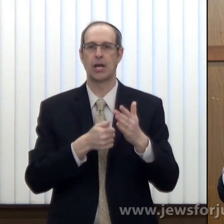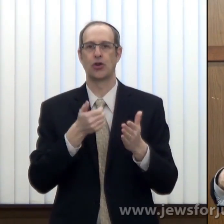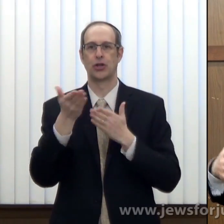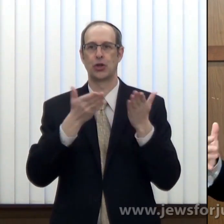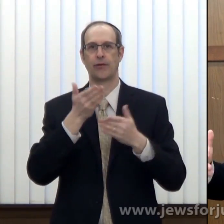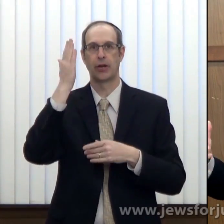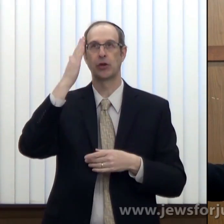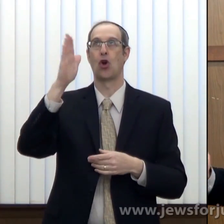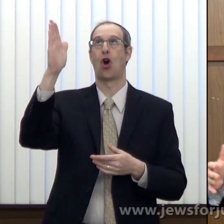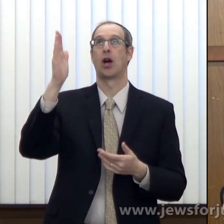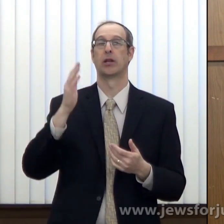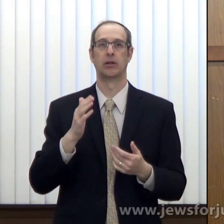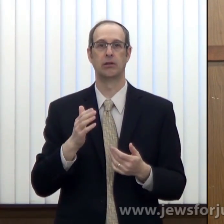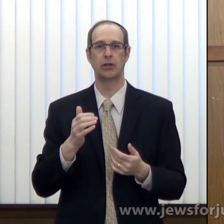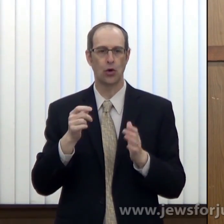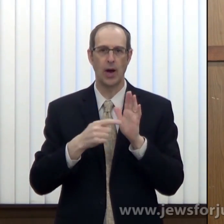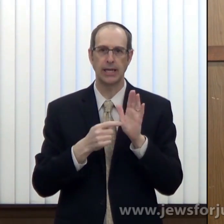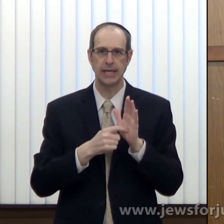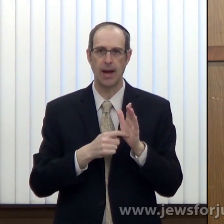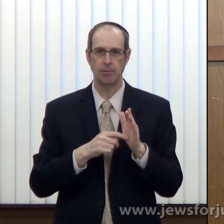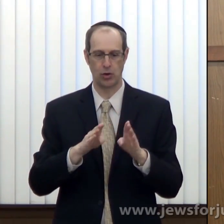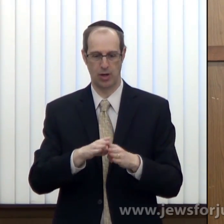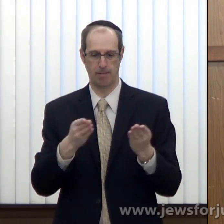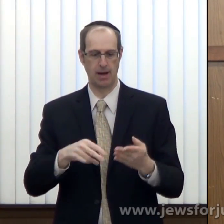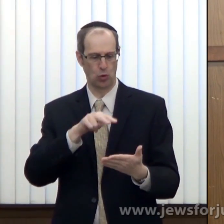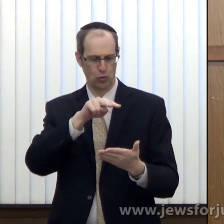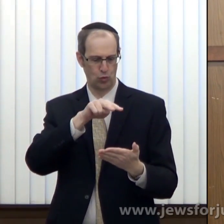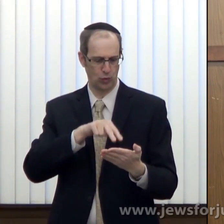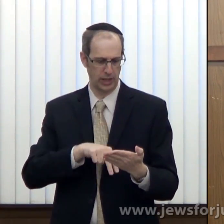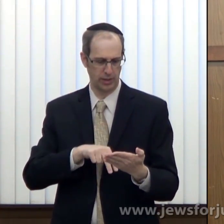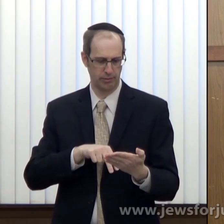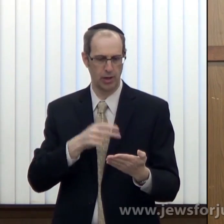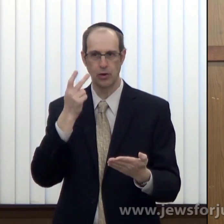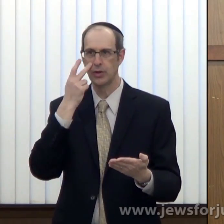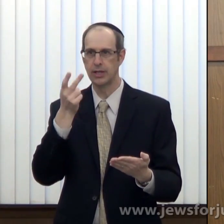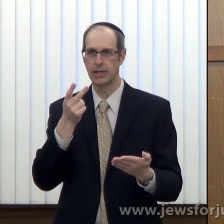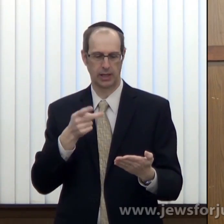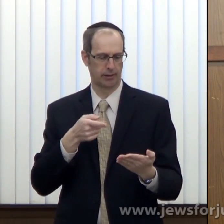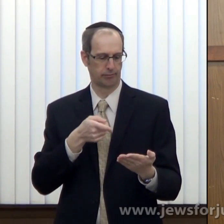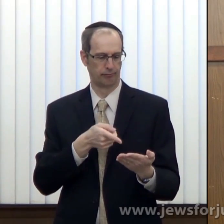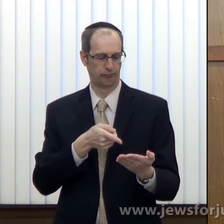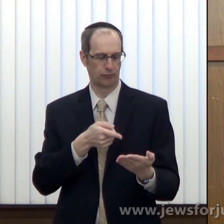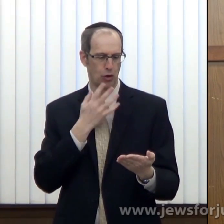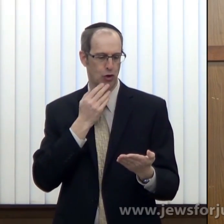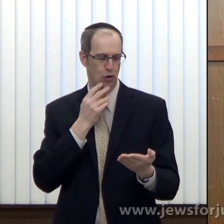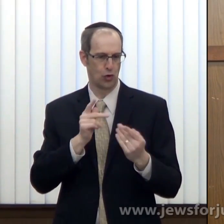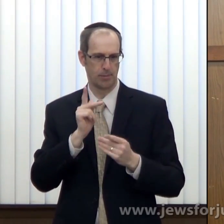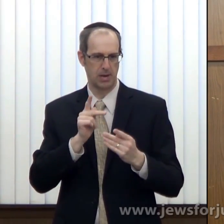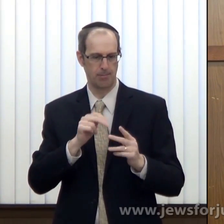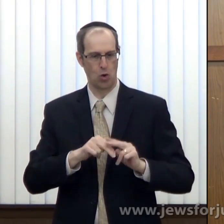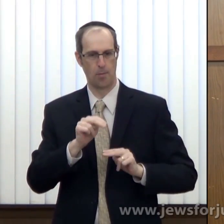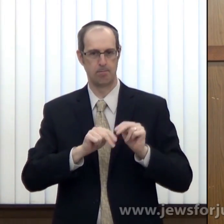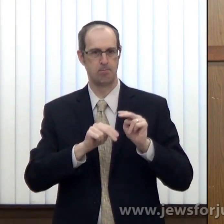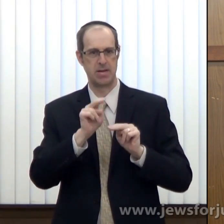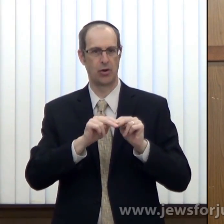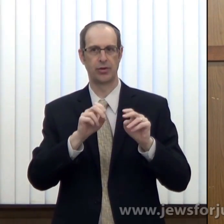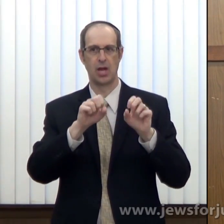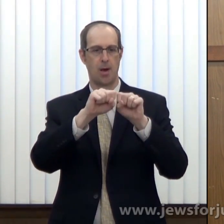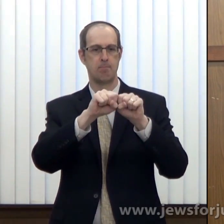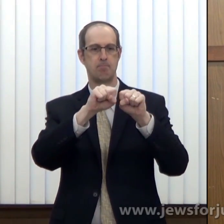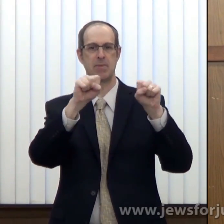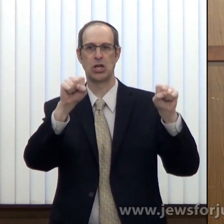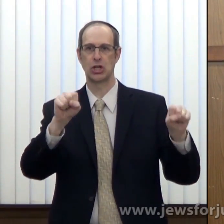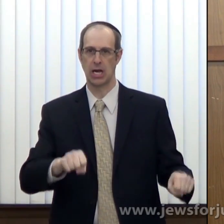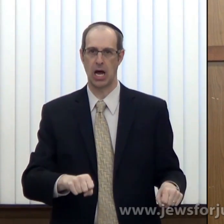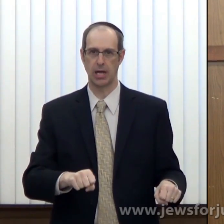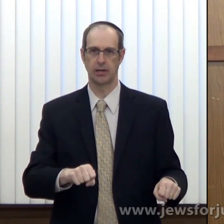when you go through, when you read through the Bible, you'll see that when the Jewish people built the Mishkan,